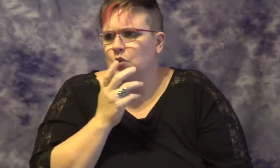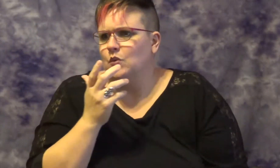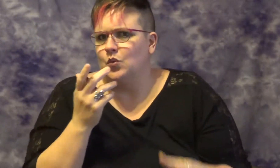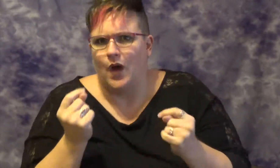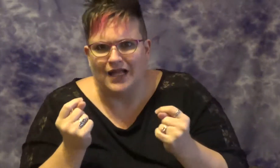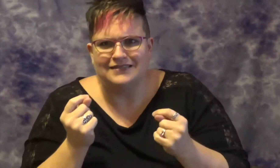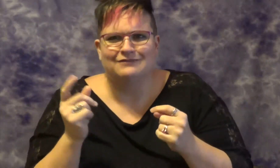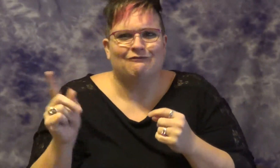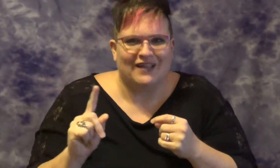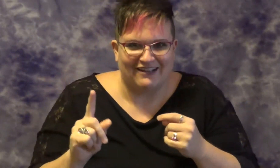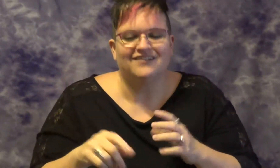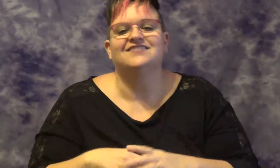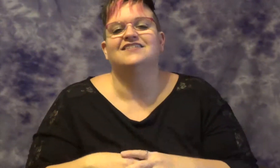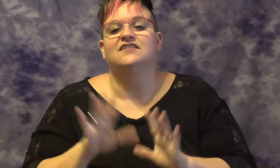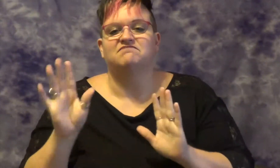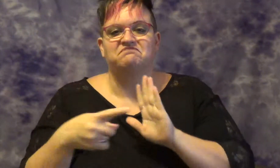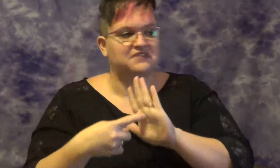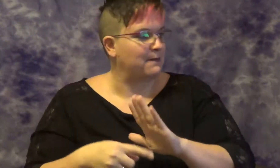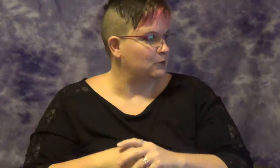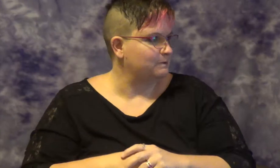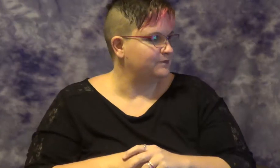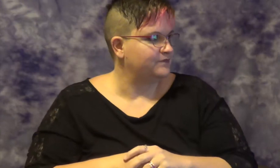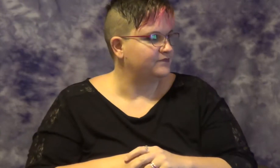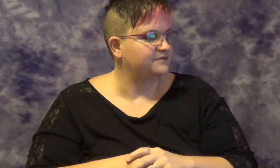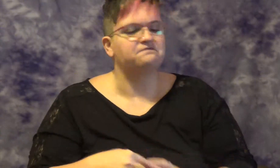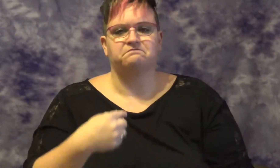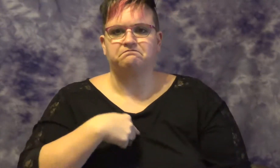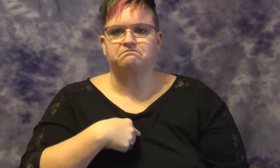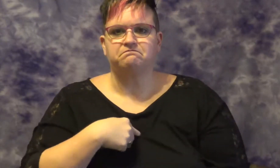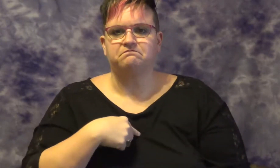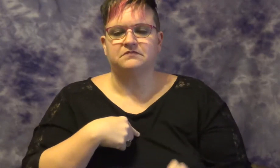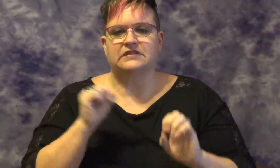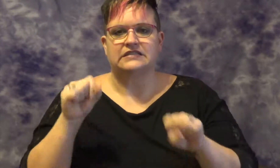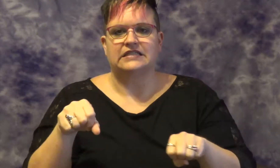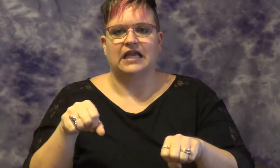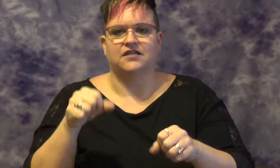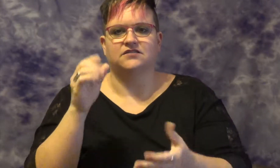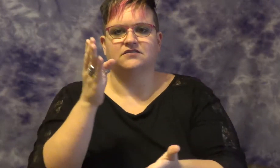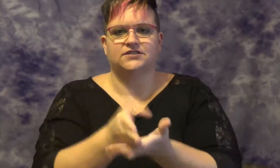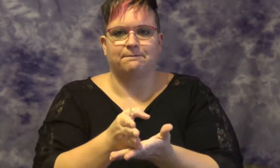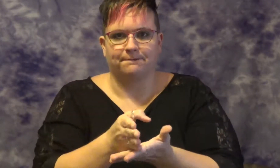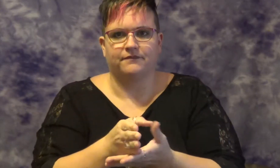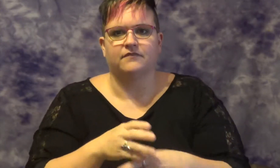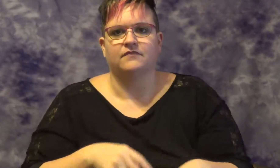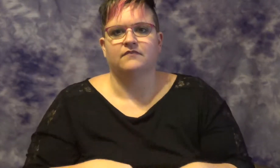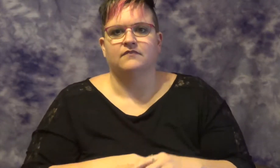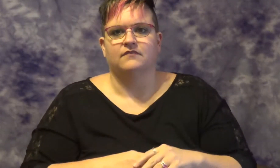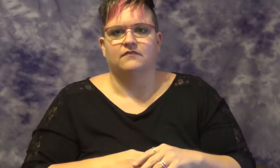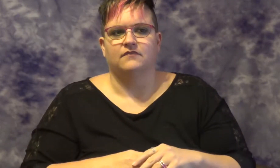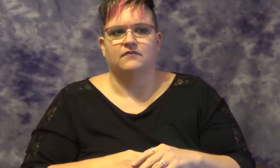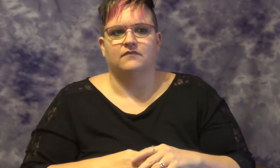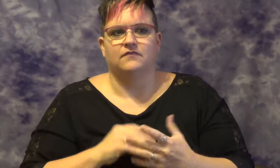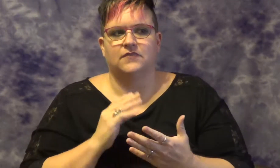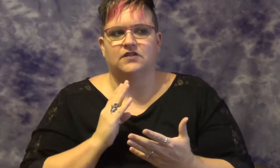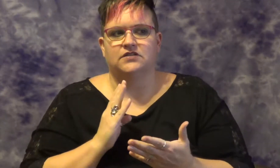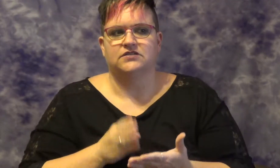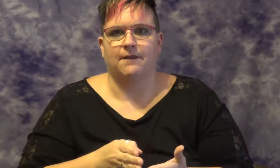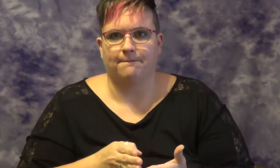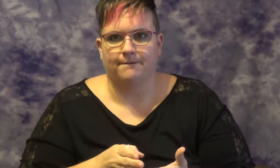overtly clear on who's doing what where. For example, is I can